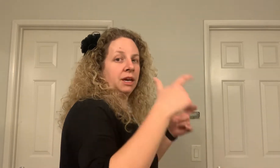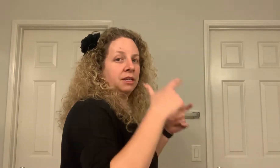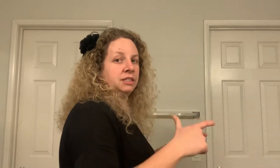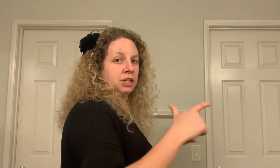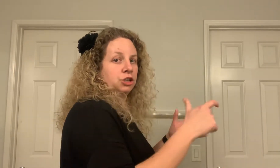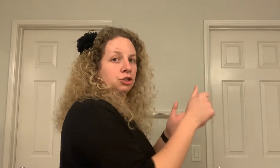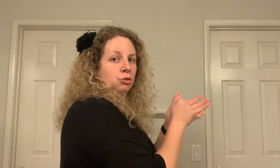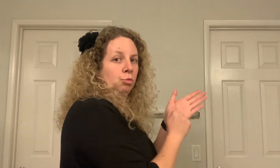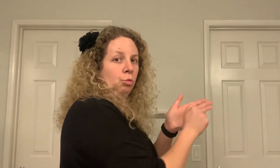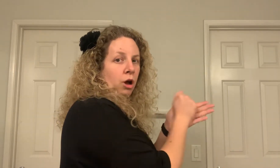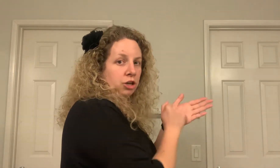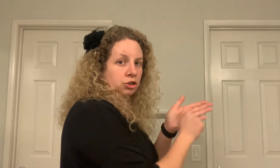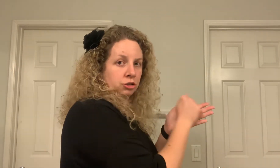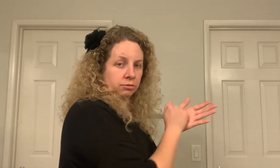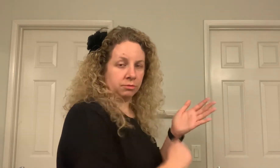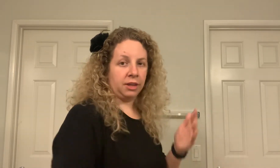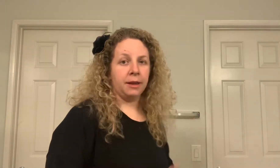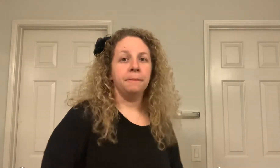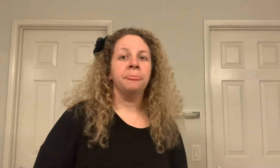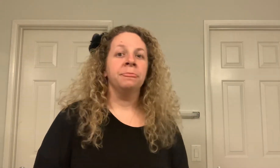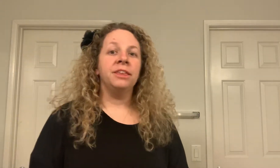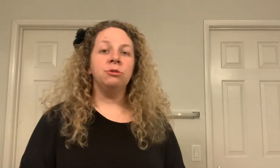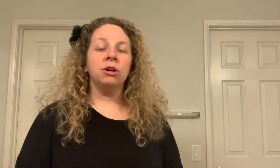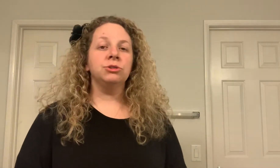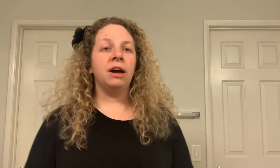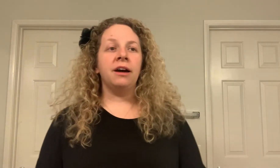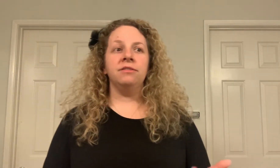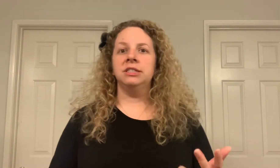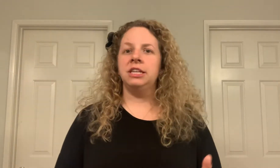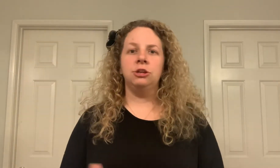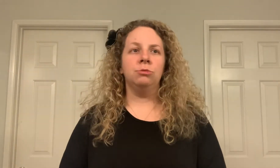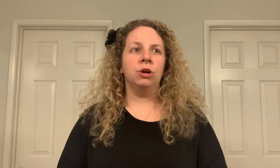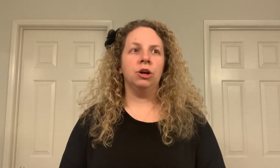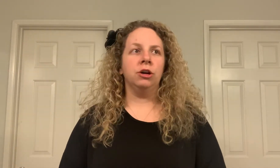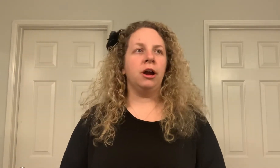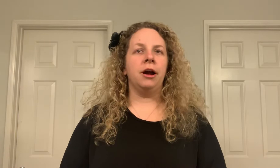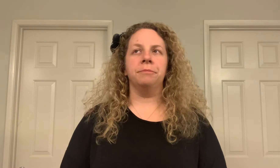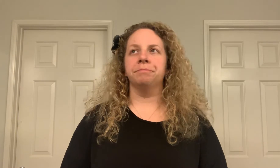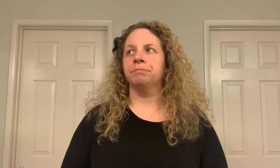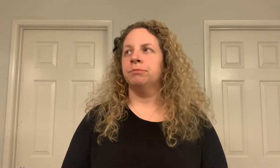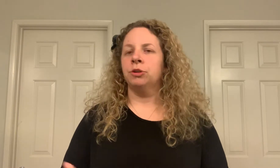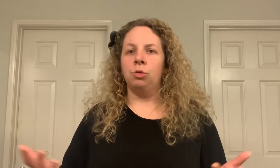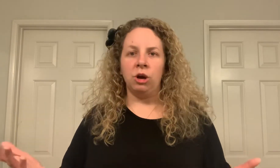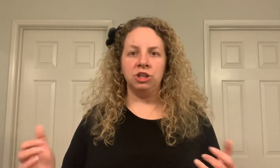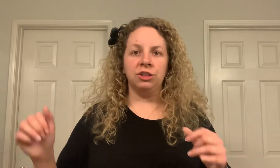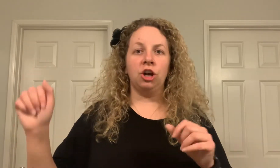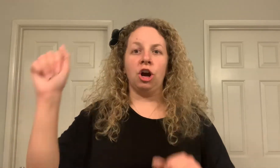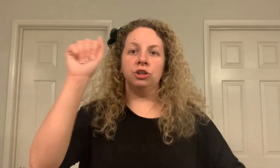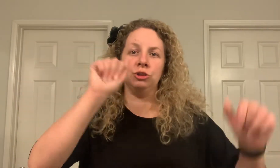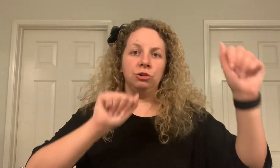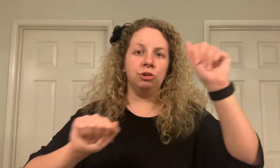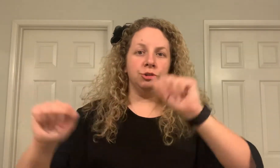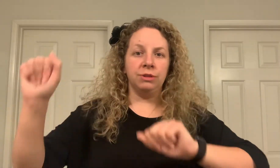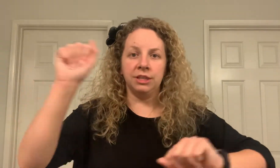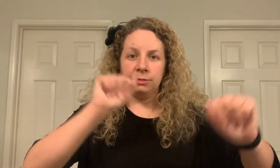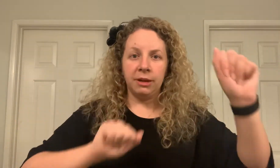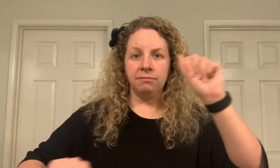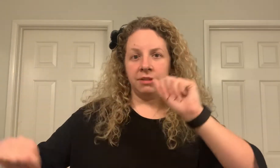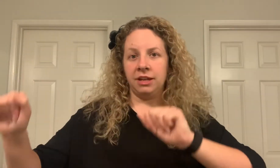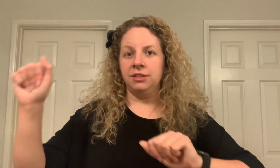a dish, wash, okay? Then you also have, let's say you were, washing the car. So you could do it this way, kind of the